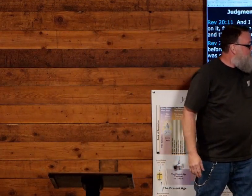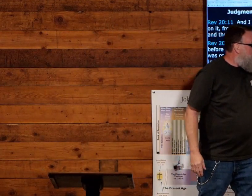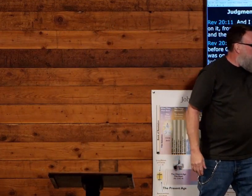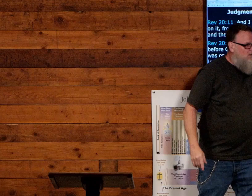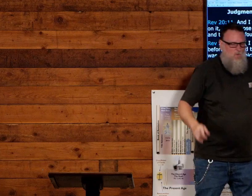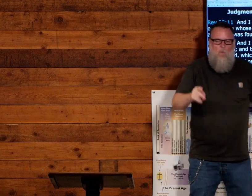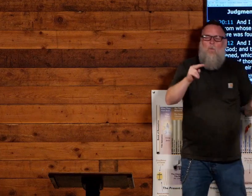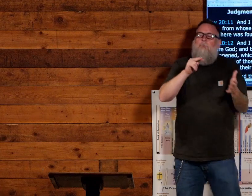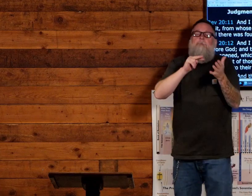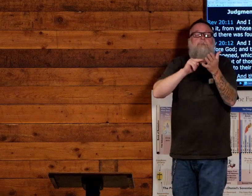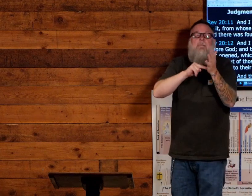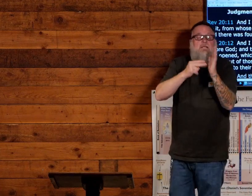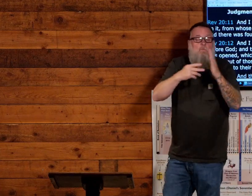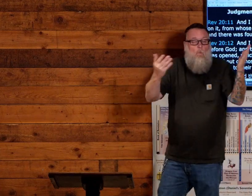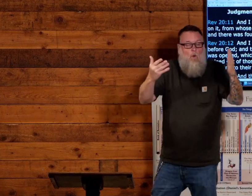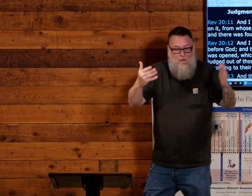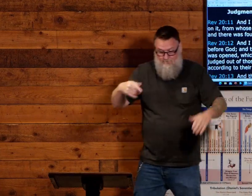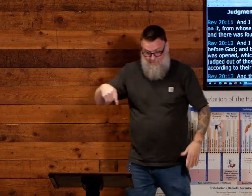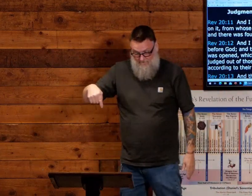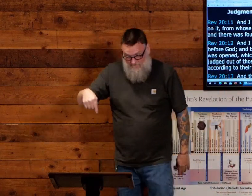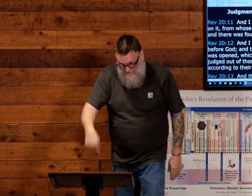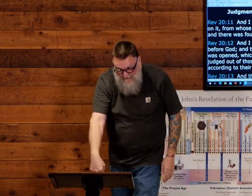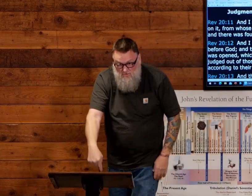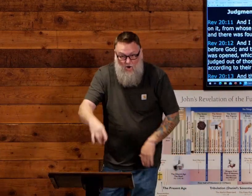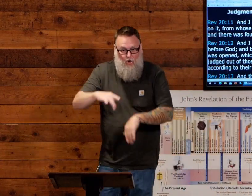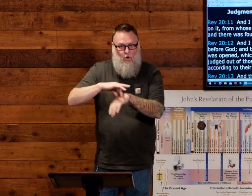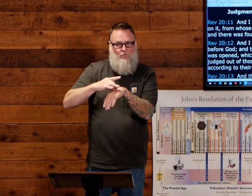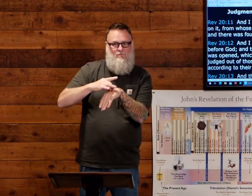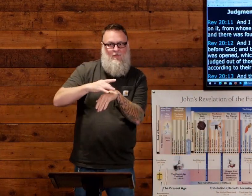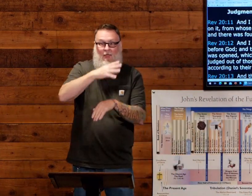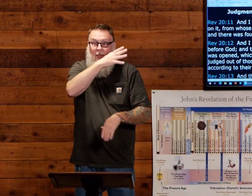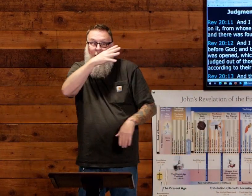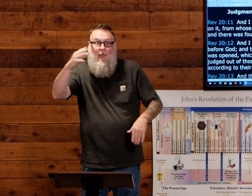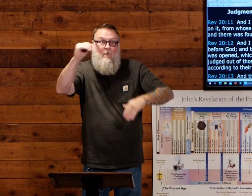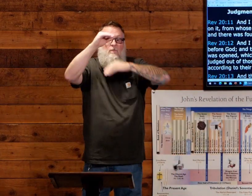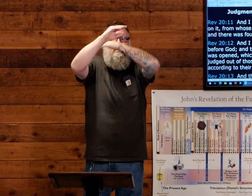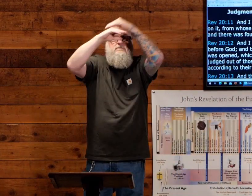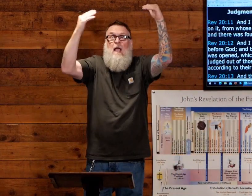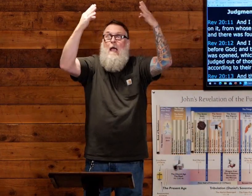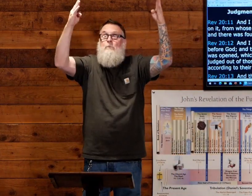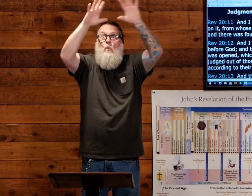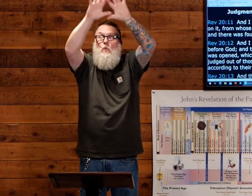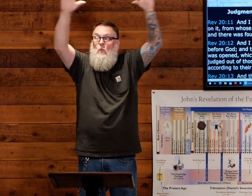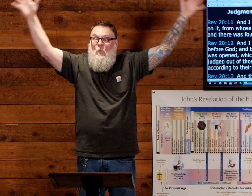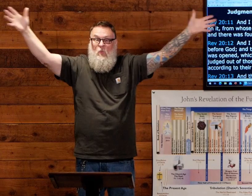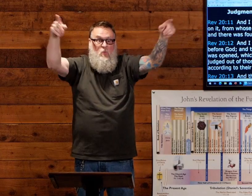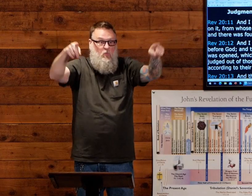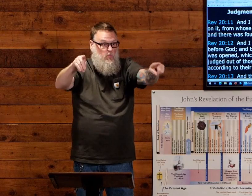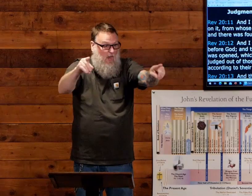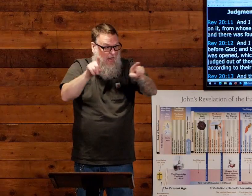Earth and heaven fled away, meaning this earth and the heaven, the sky which we